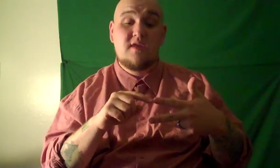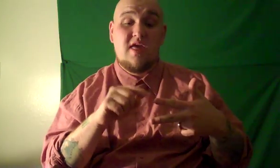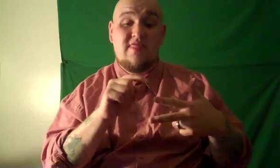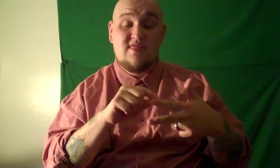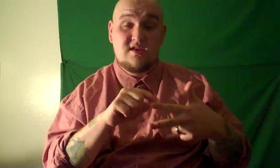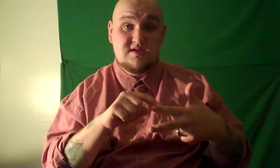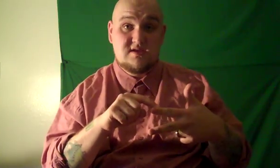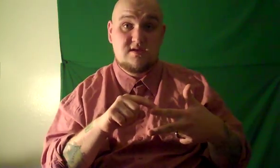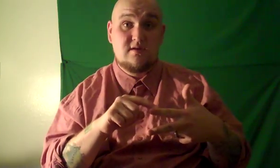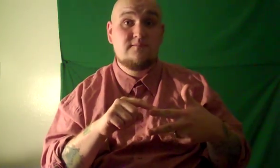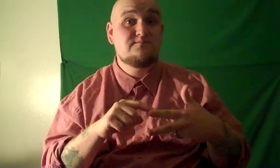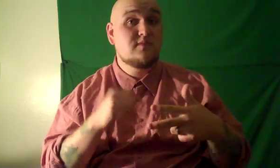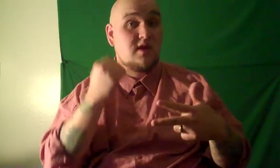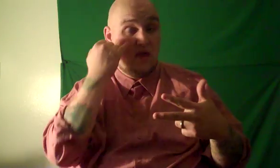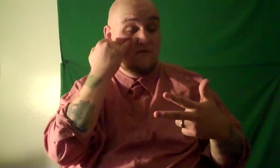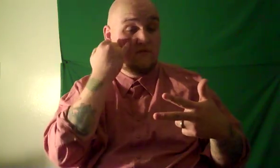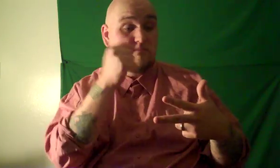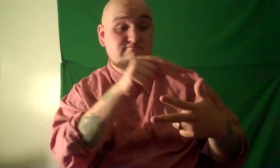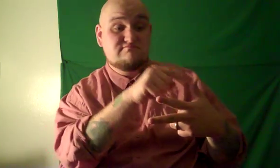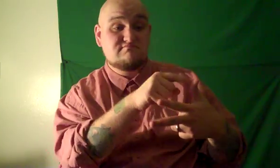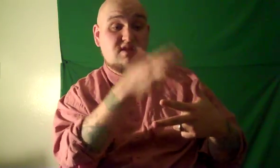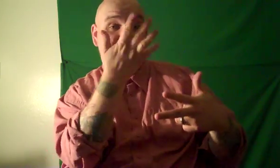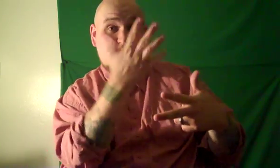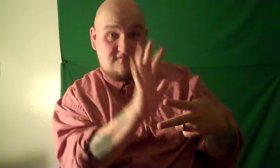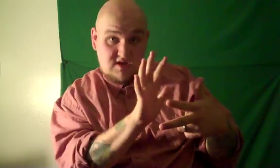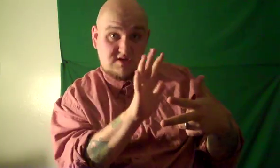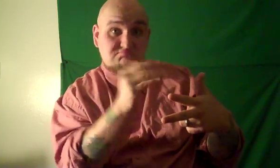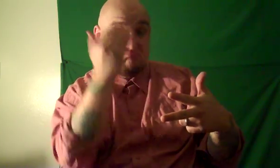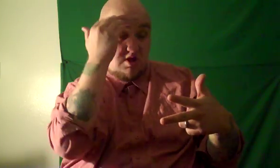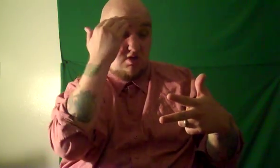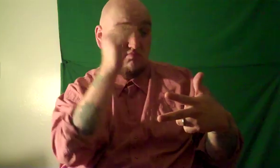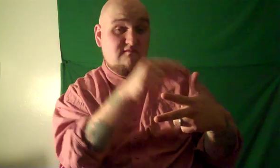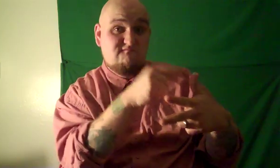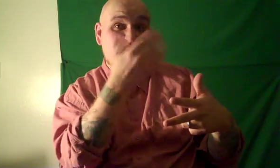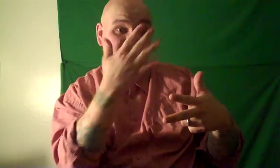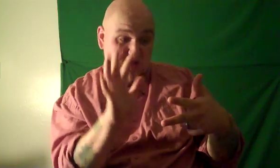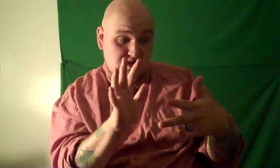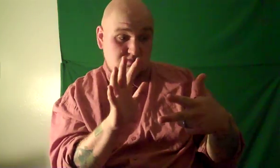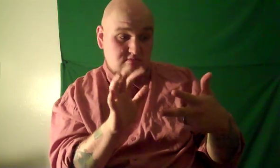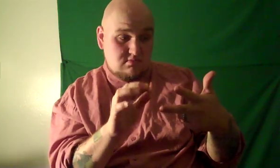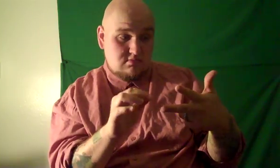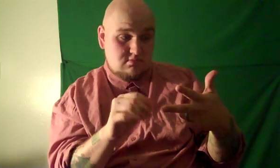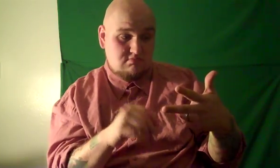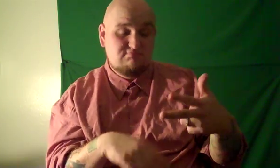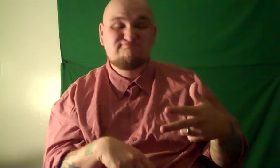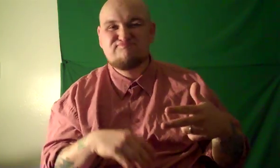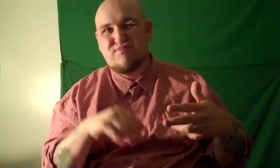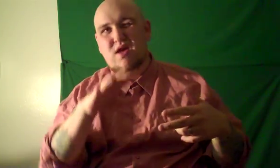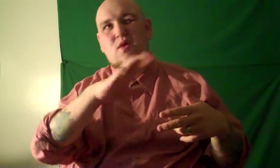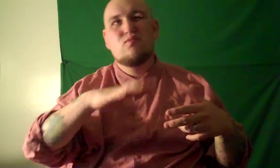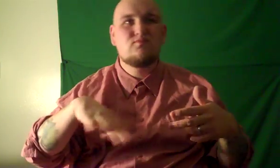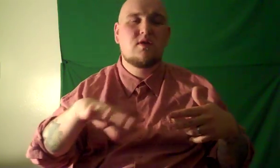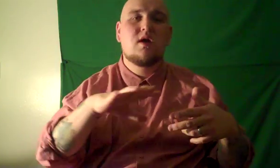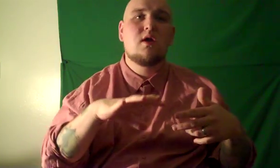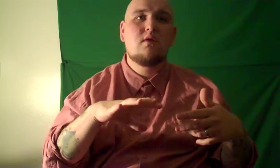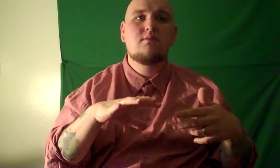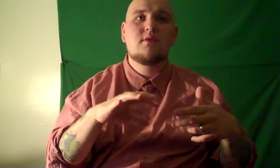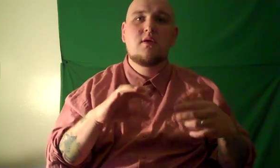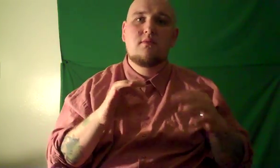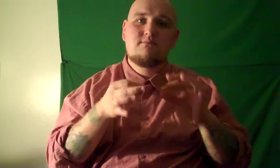you have passed the NIC knowledge exam, you have scored within a standard range of professional interpreter on the